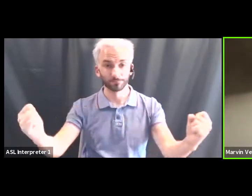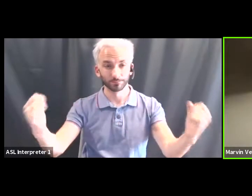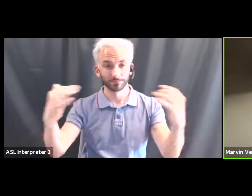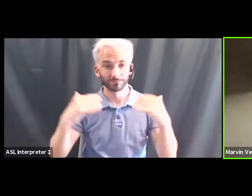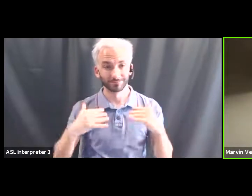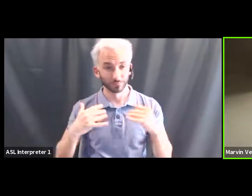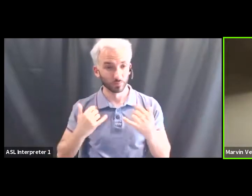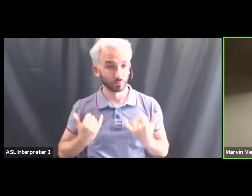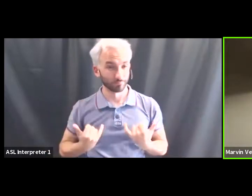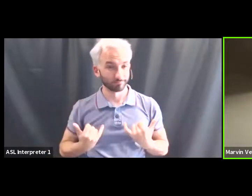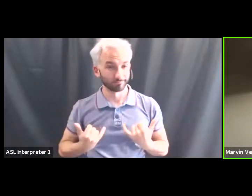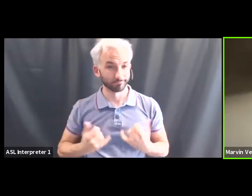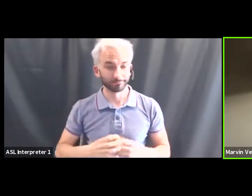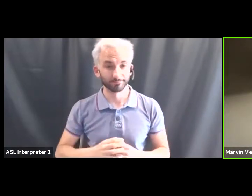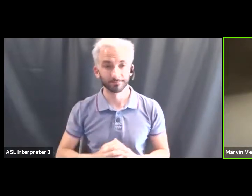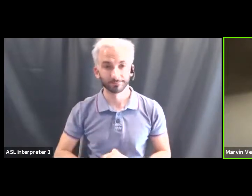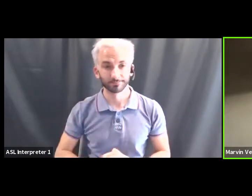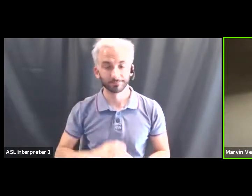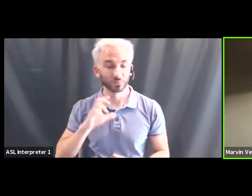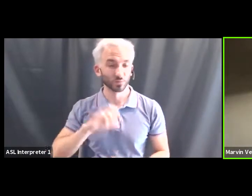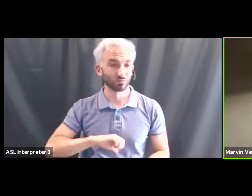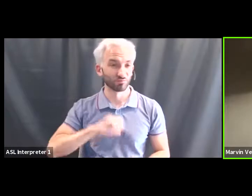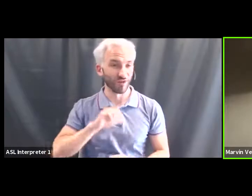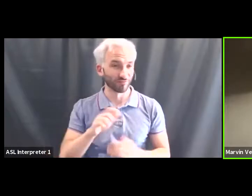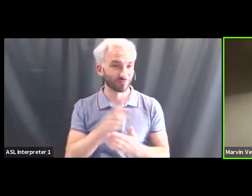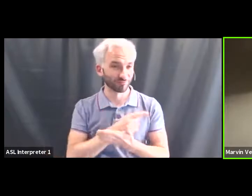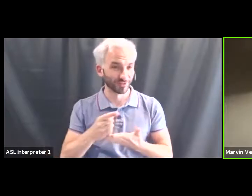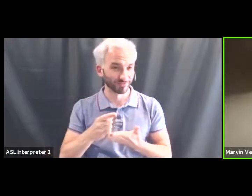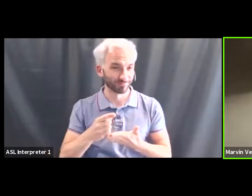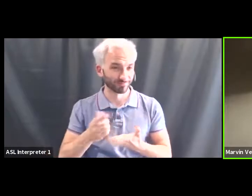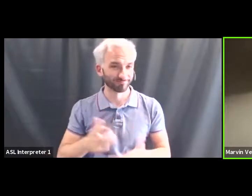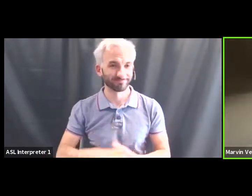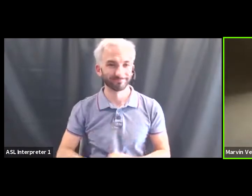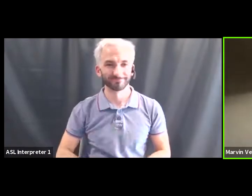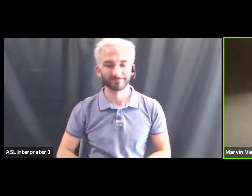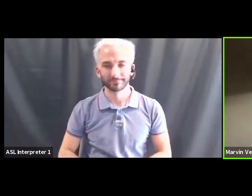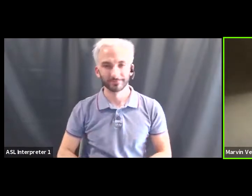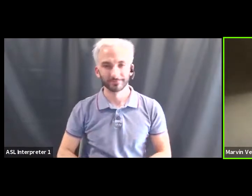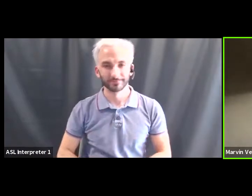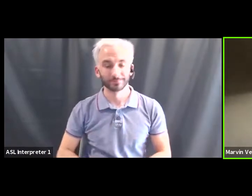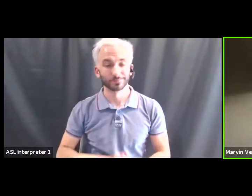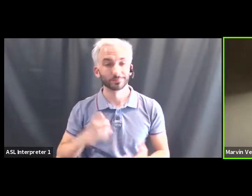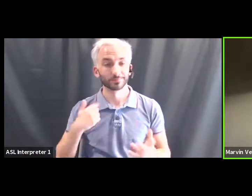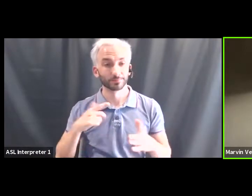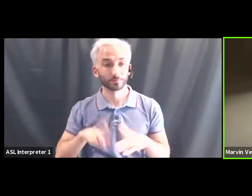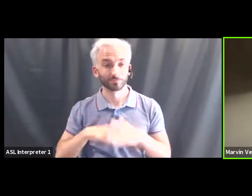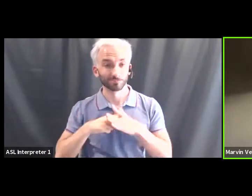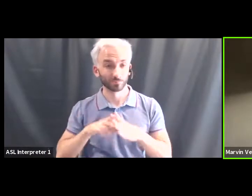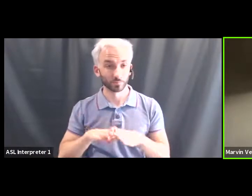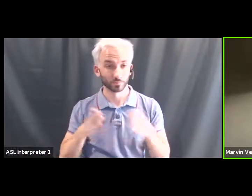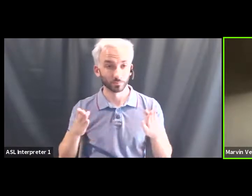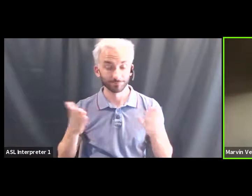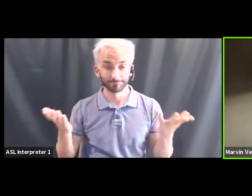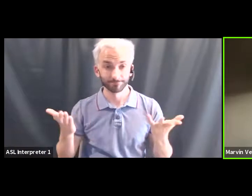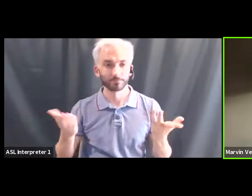joining us today for our Pride Week. I'm going to begin with the land